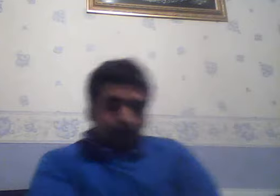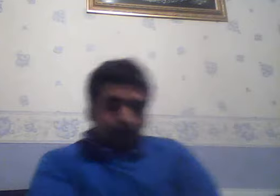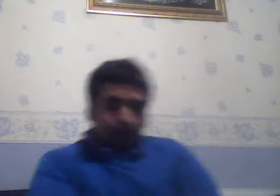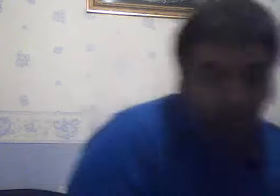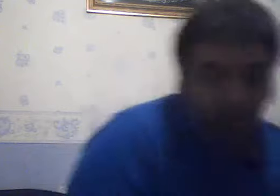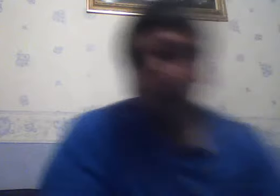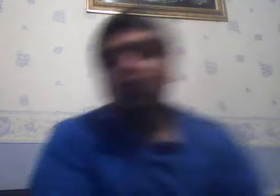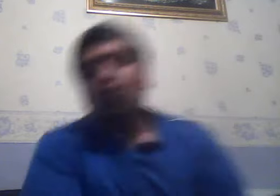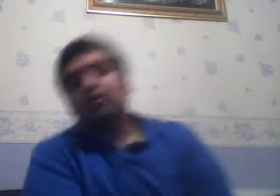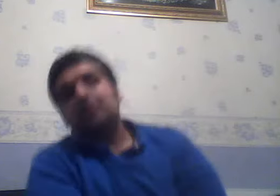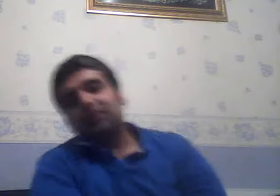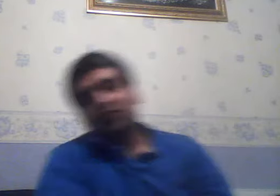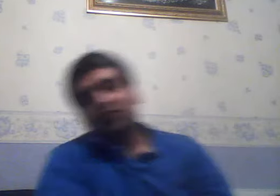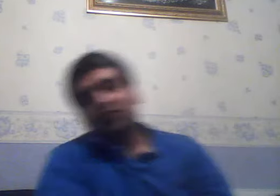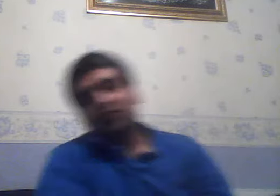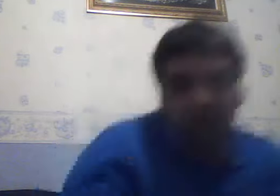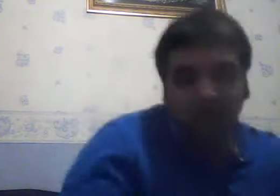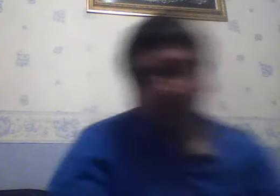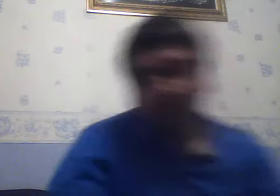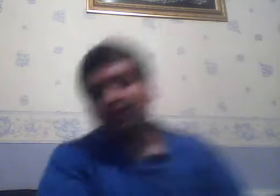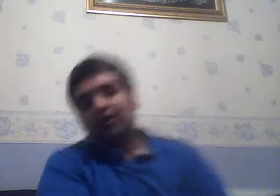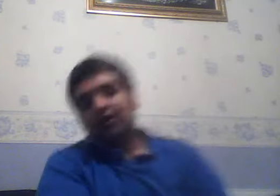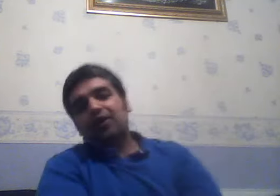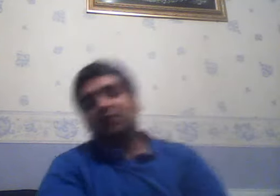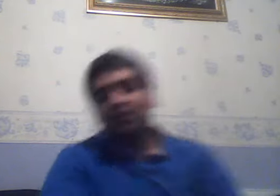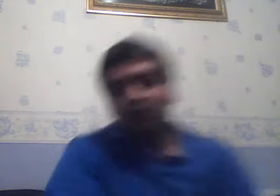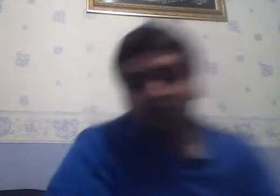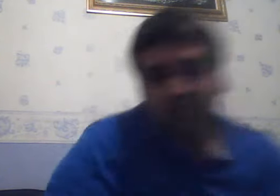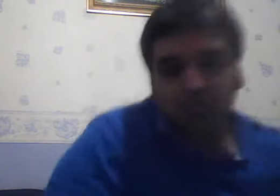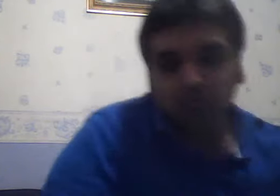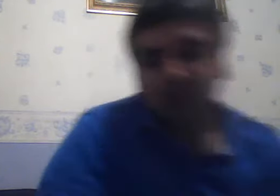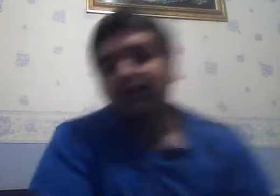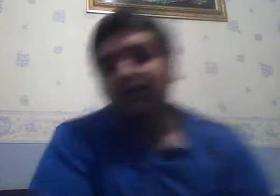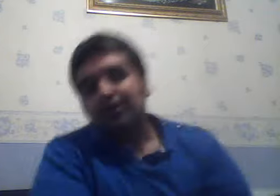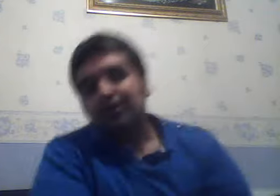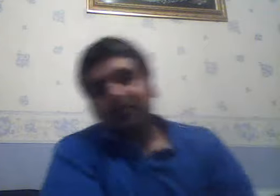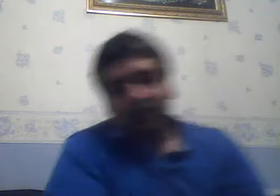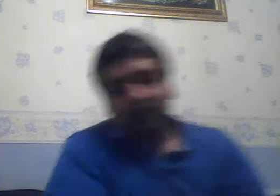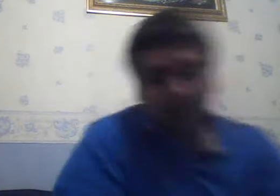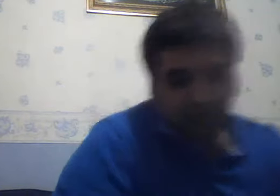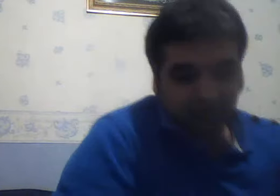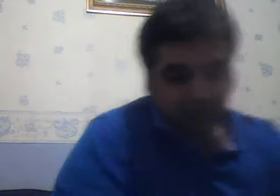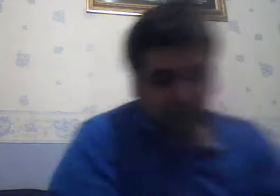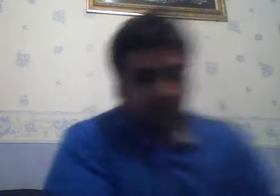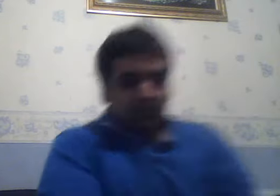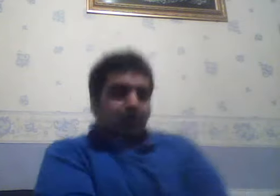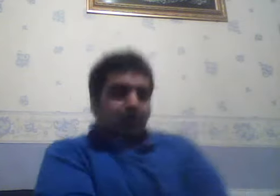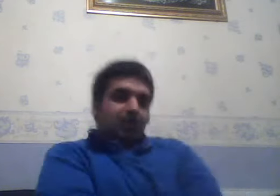I'm so bored. There's nothing to do around here. I've been in the music store all day. And there's nothing else I